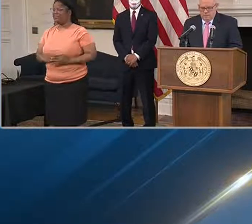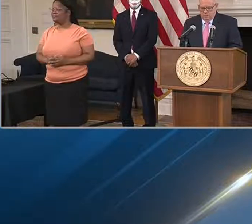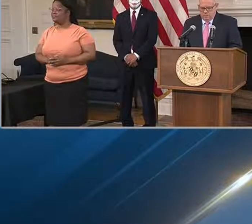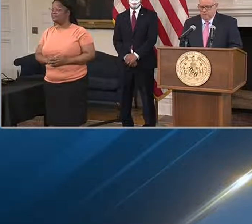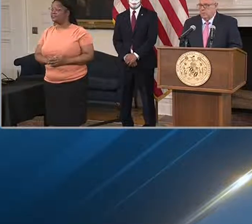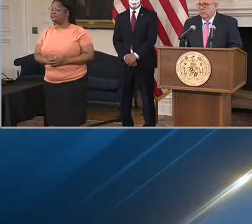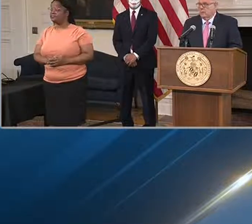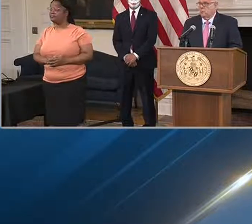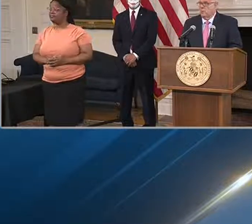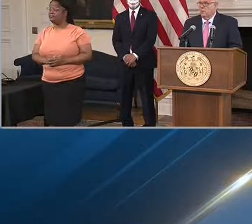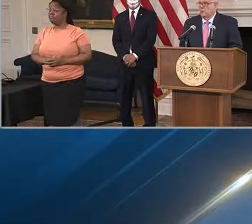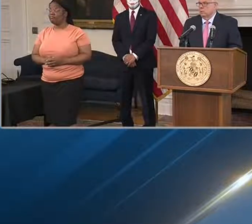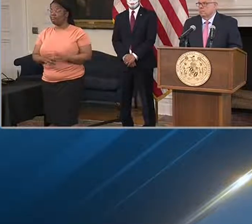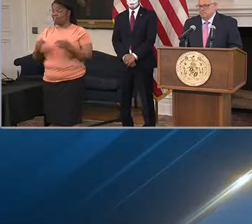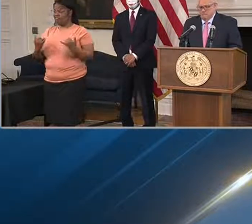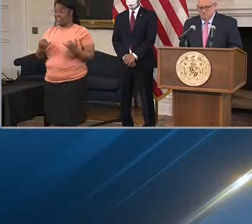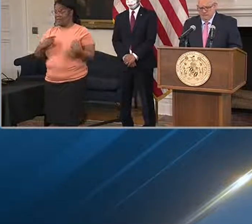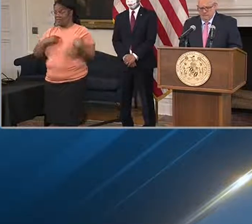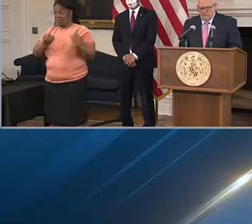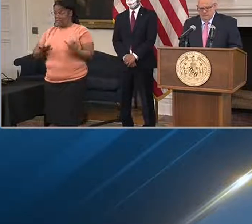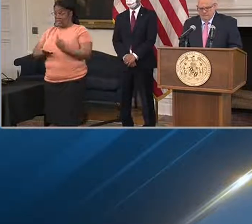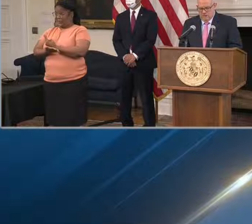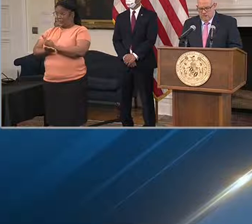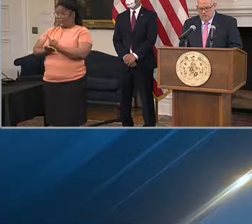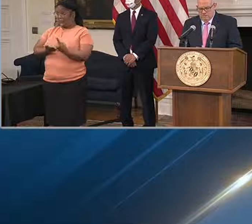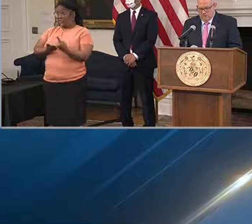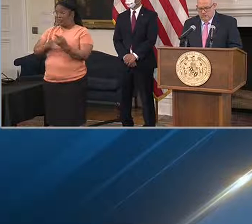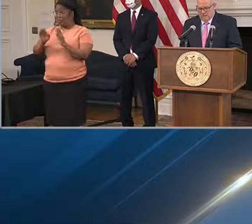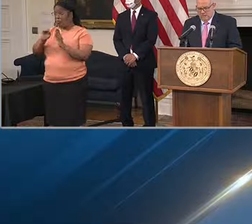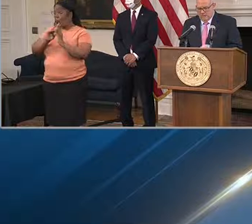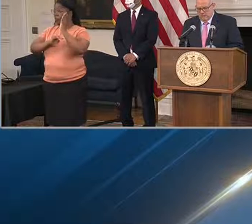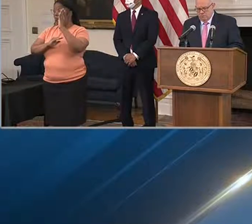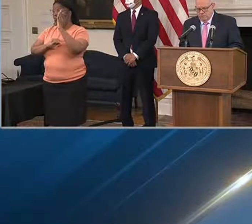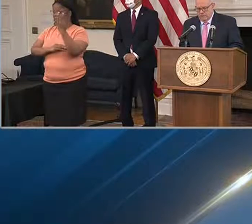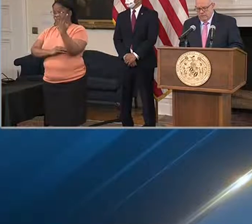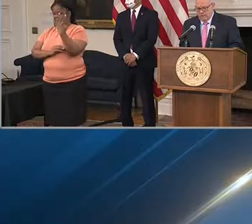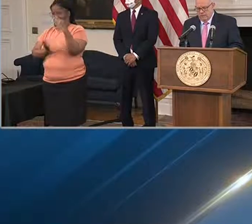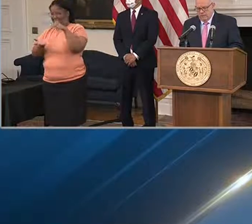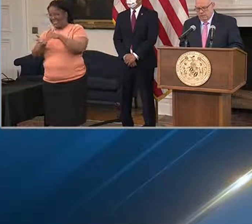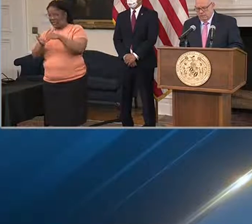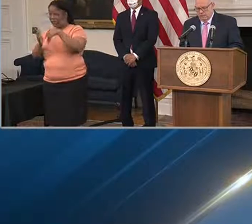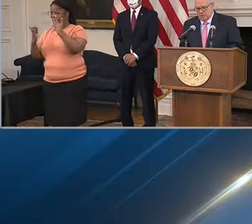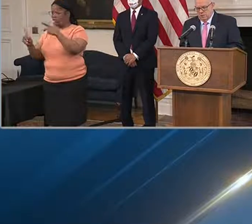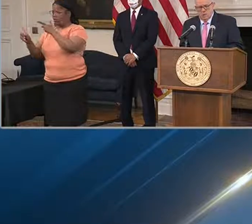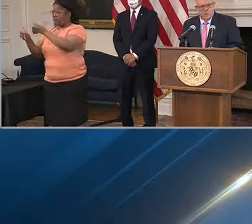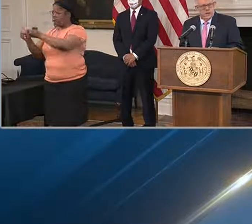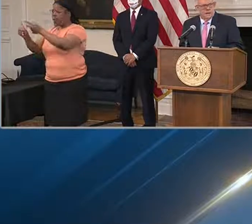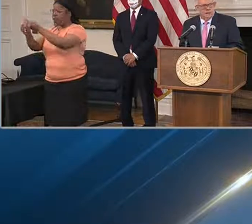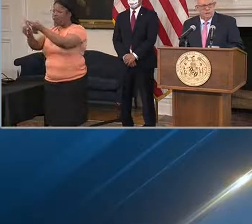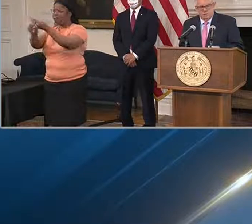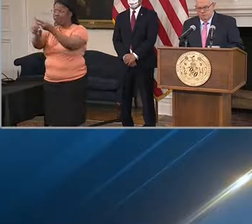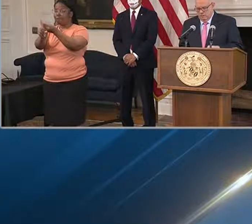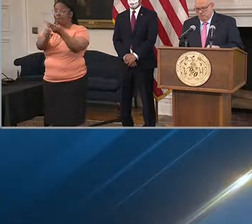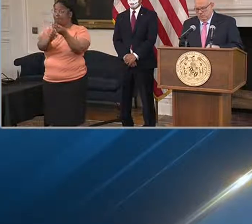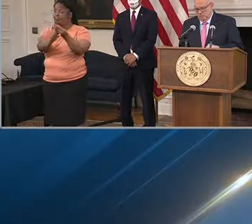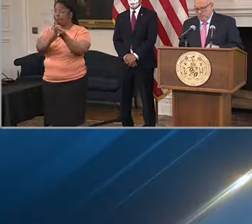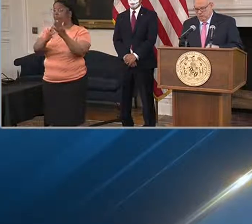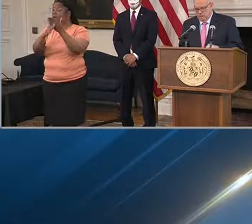429,317 vaccines in just the past week alone. Our average vaccination rate is